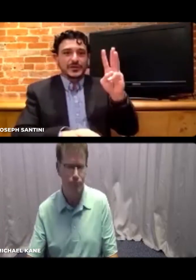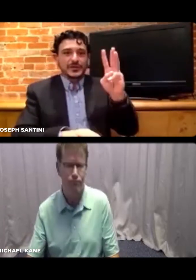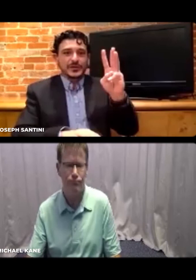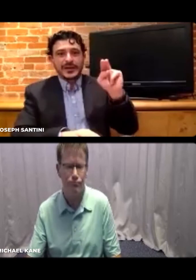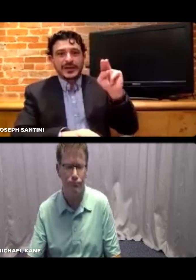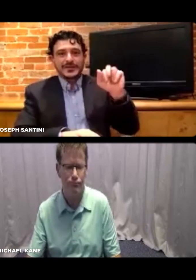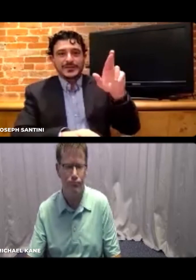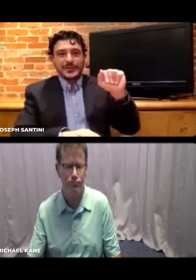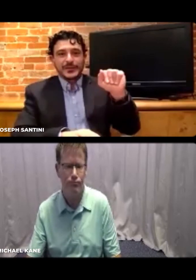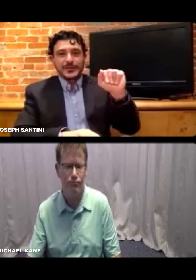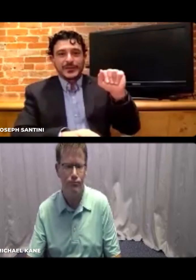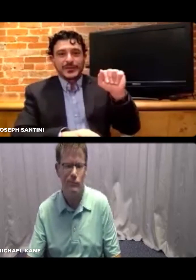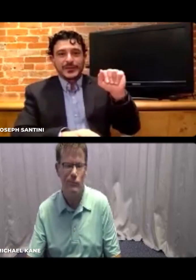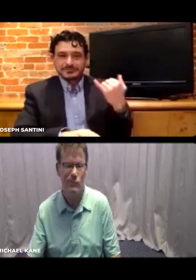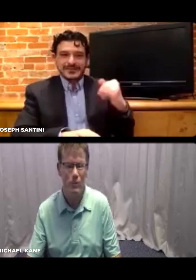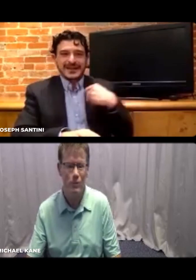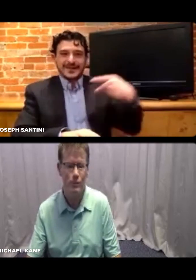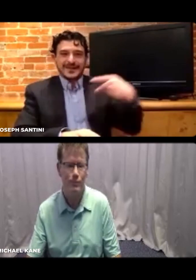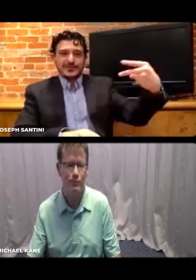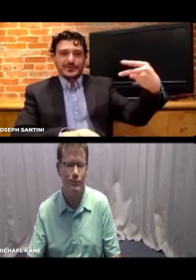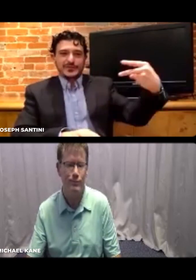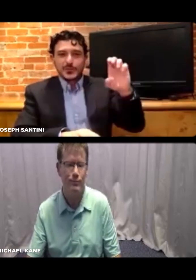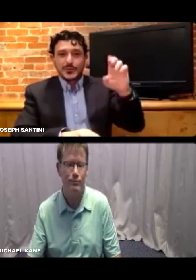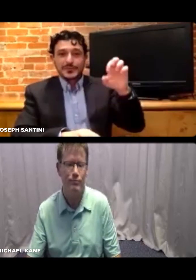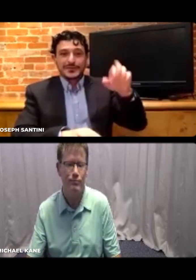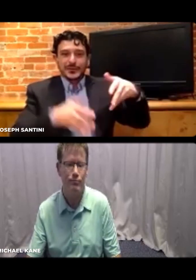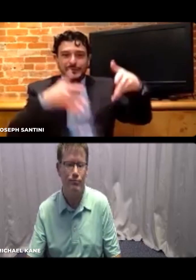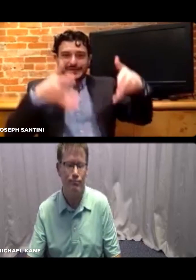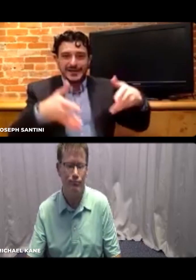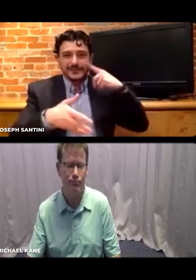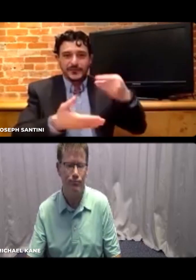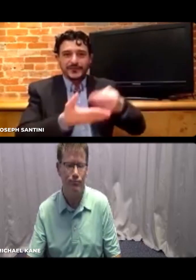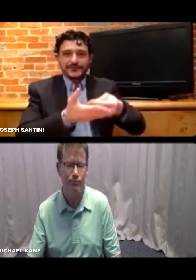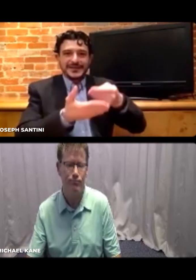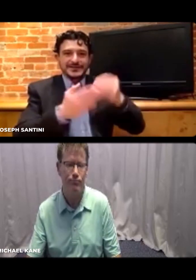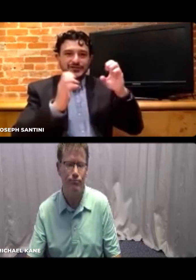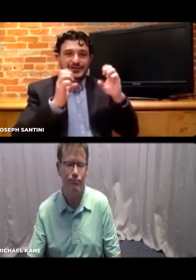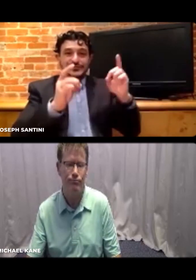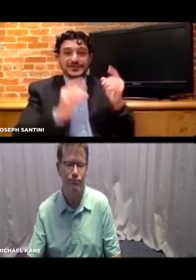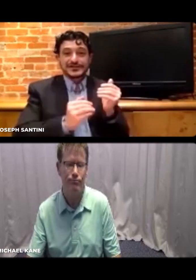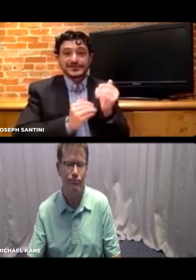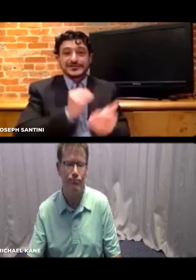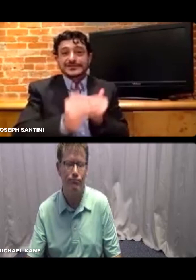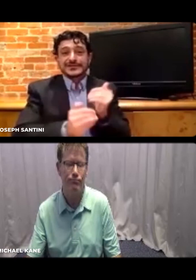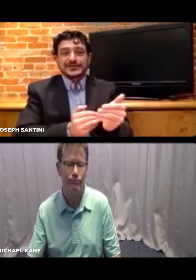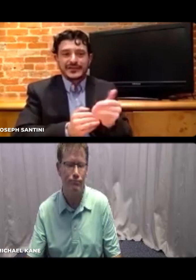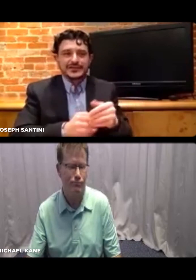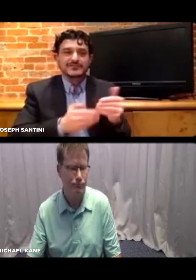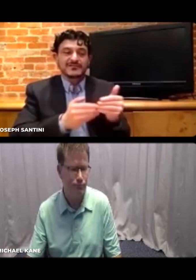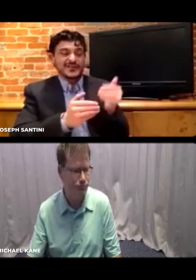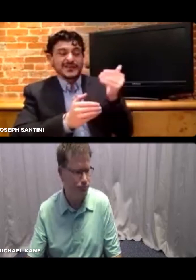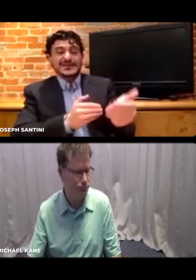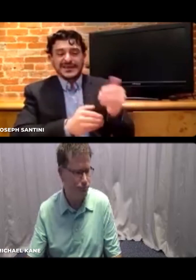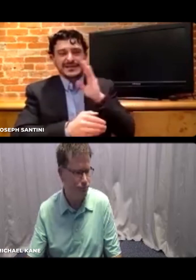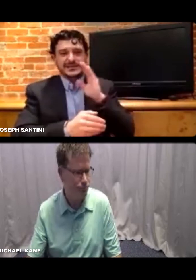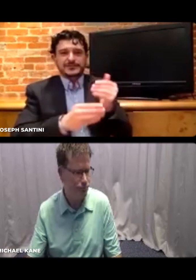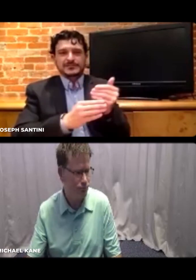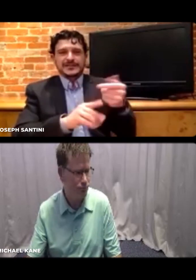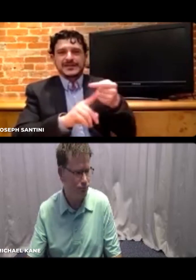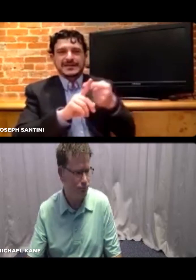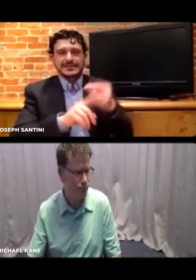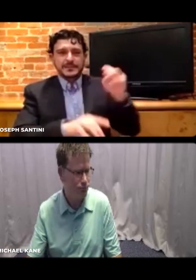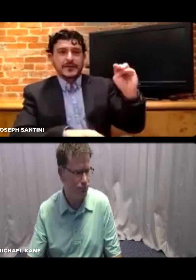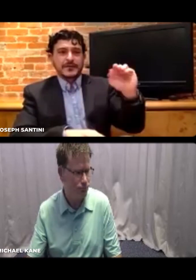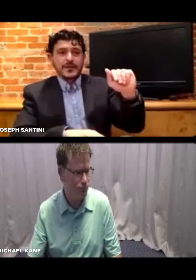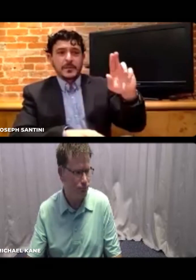up and coming webinars. We have one on credit and debt, challenges of deaf people and options for moving forward,